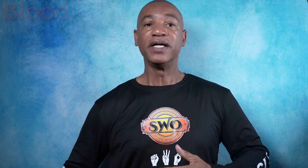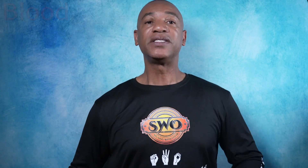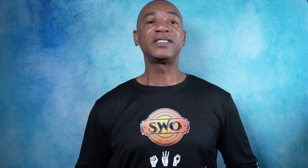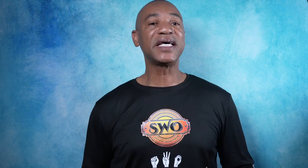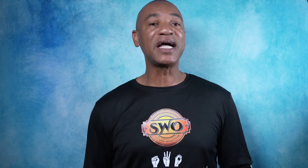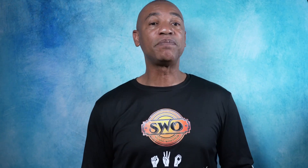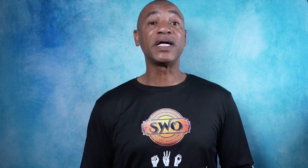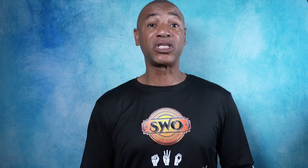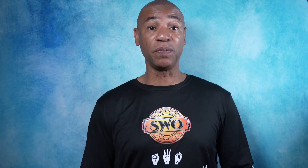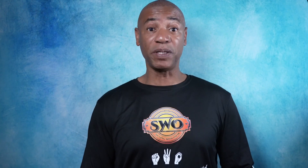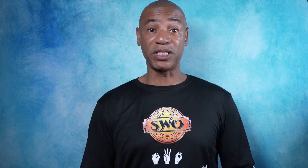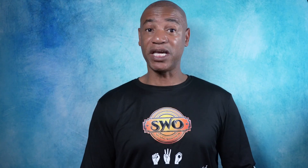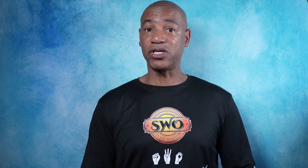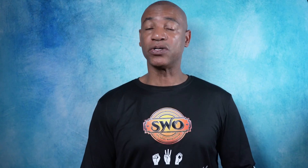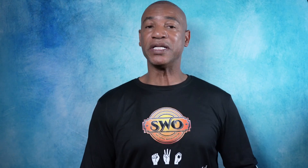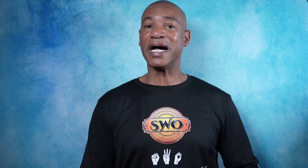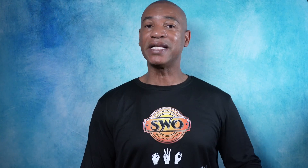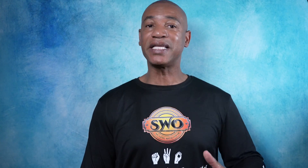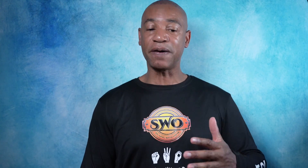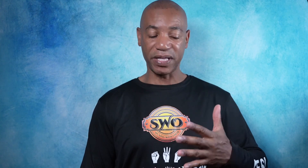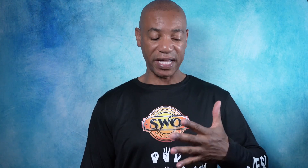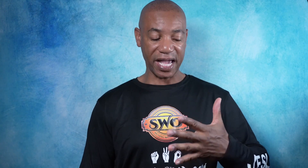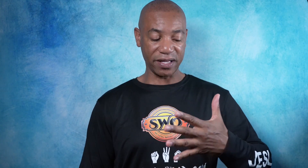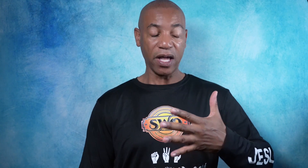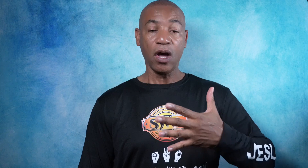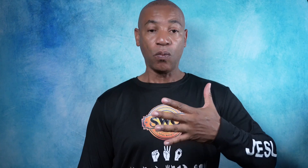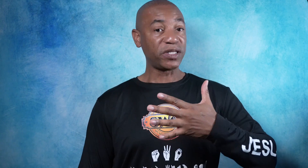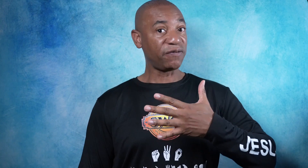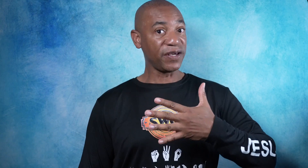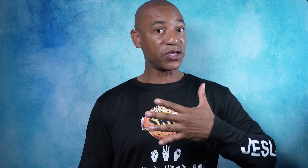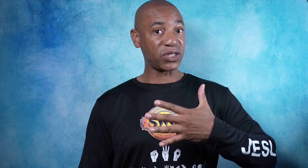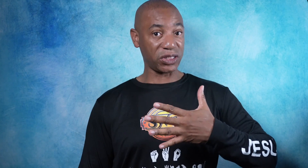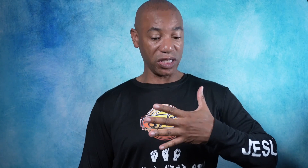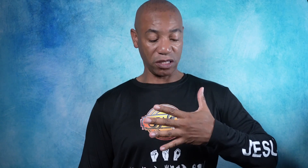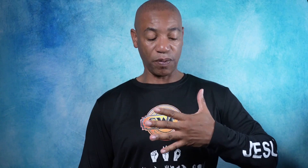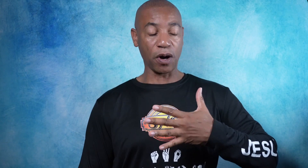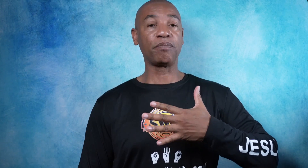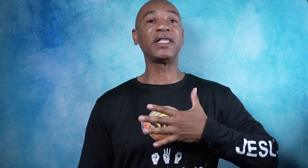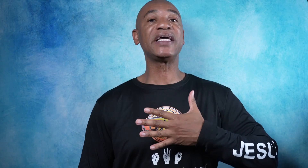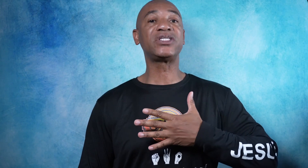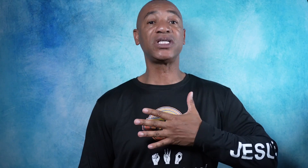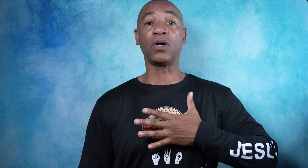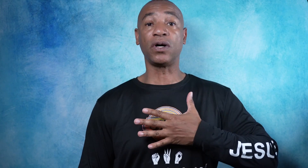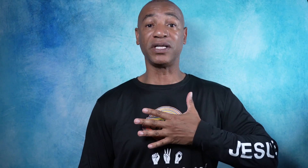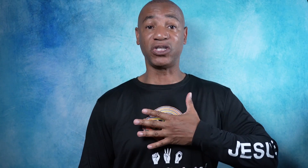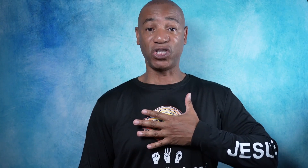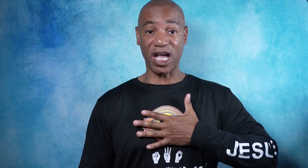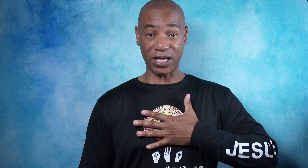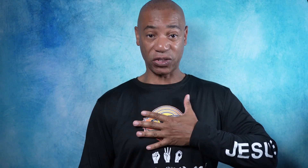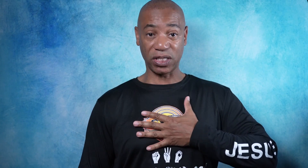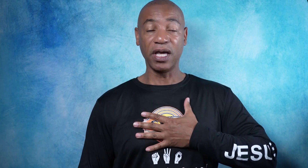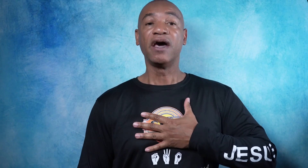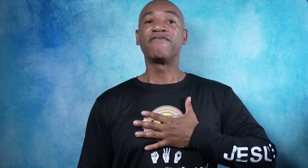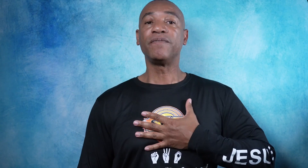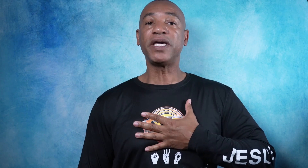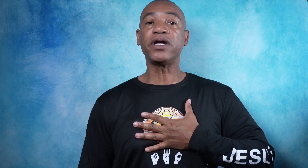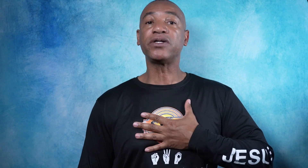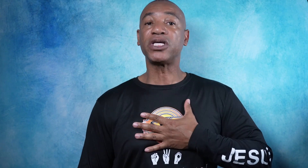To sign blood, simply take your non-dominant hand with the fingers extended apart, place it on the chest. From here, take